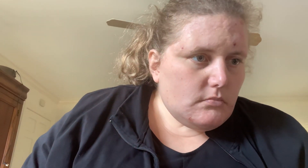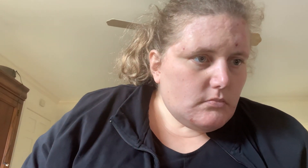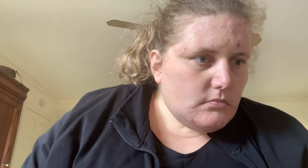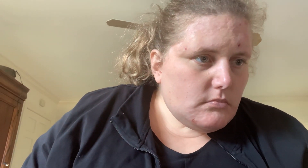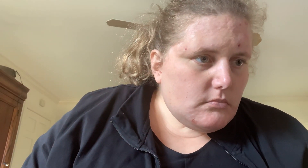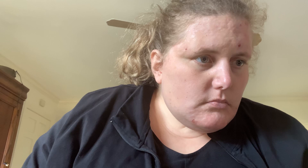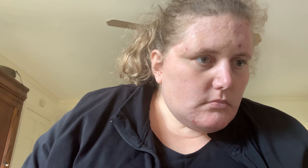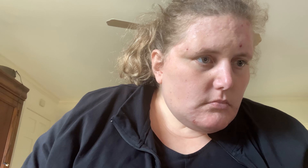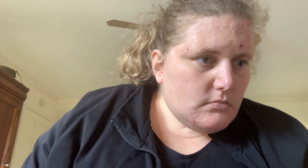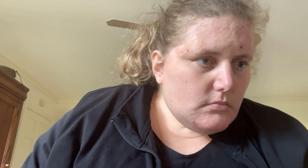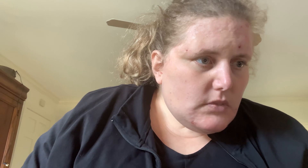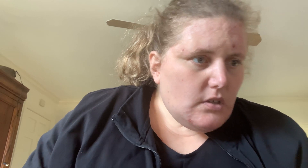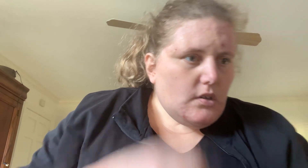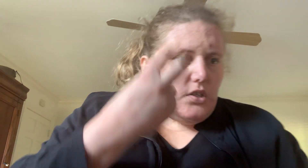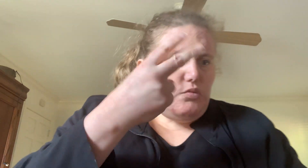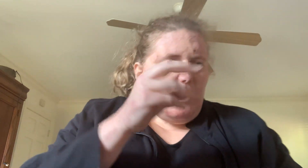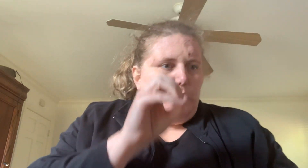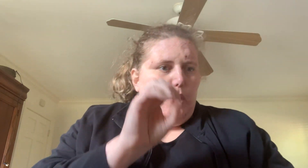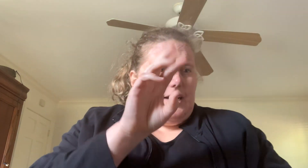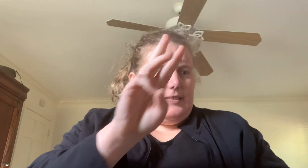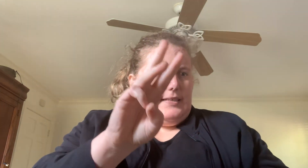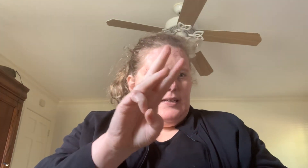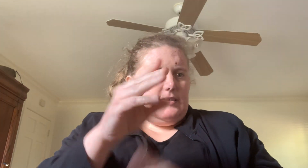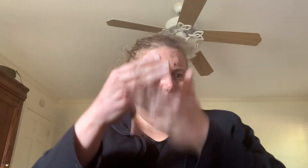17.03, your answer is now